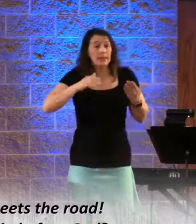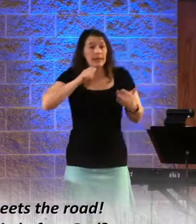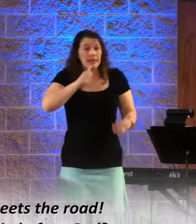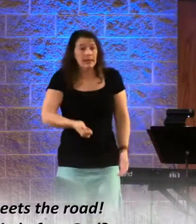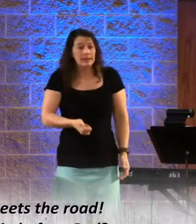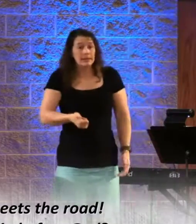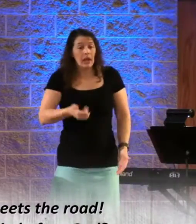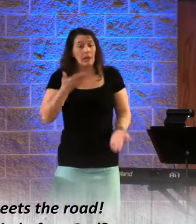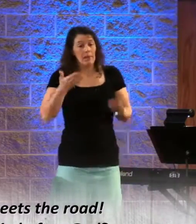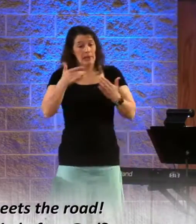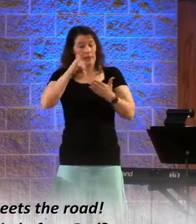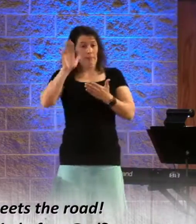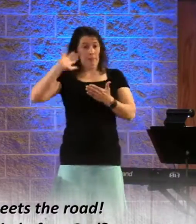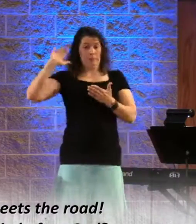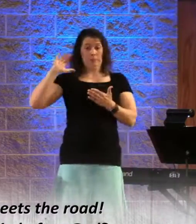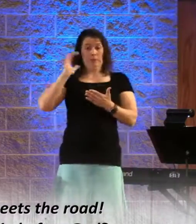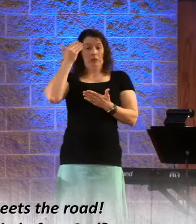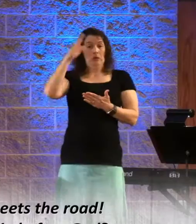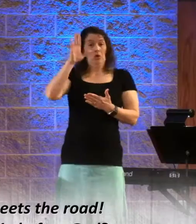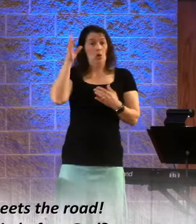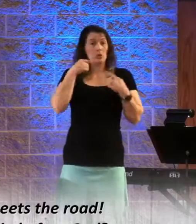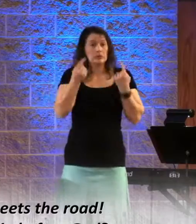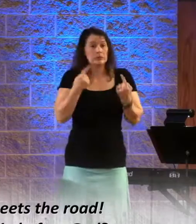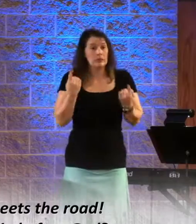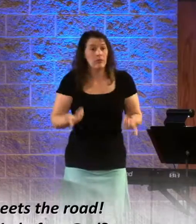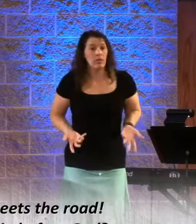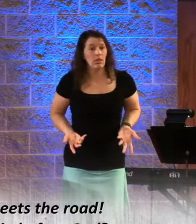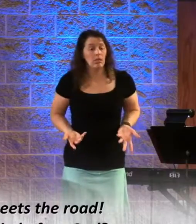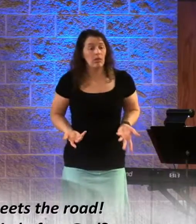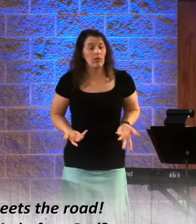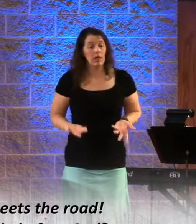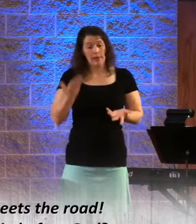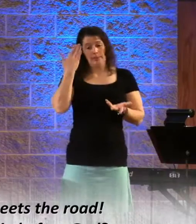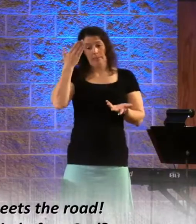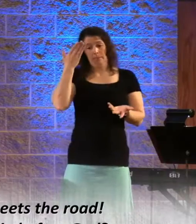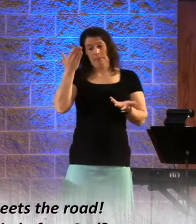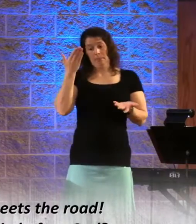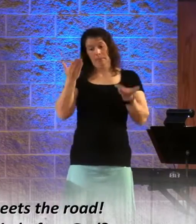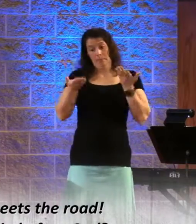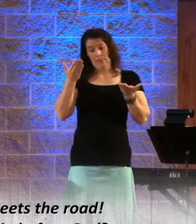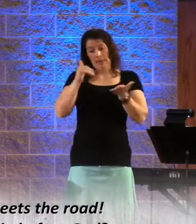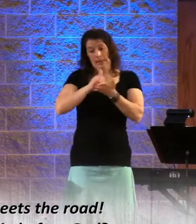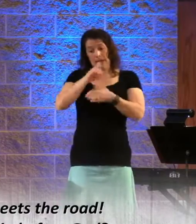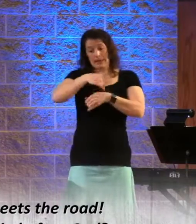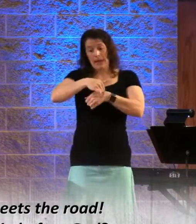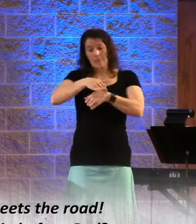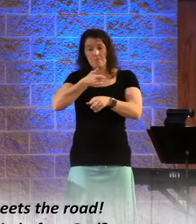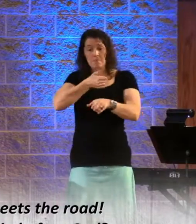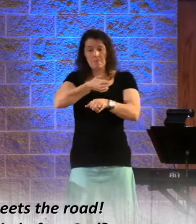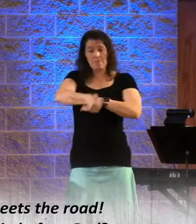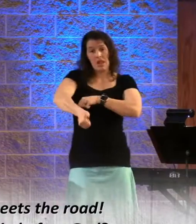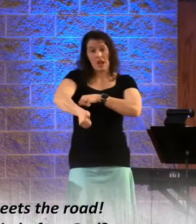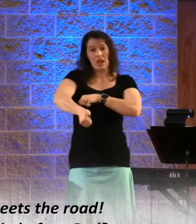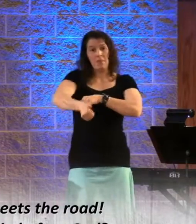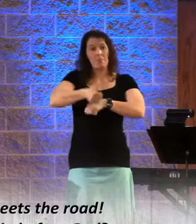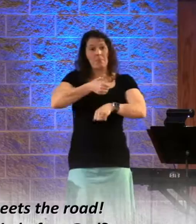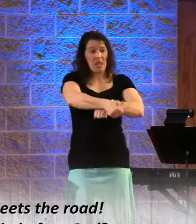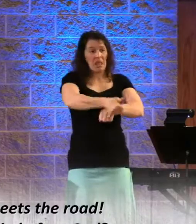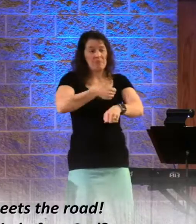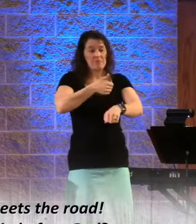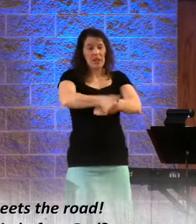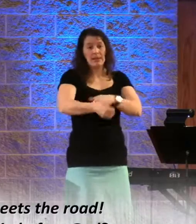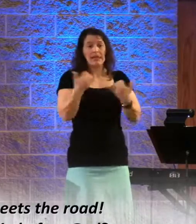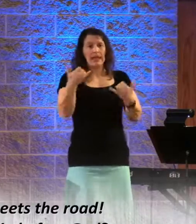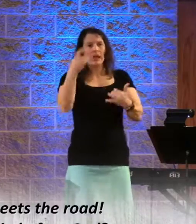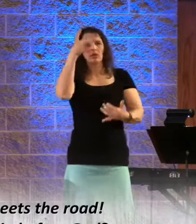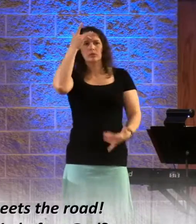you didn't even know it was sinful. Maybe at the time you just blamed it all on your ex. But now you're wiser.